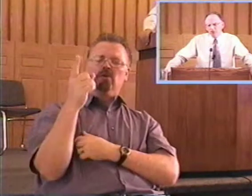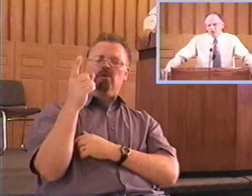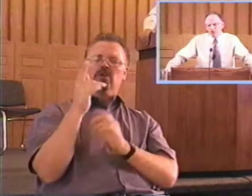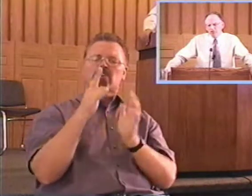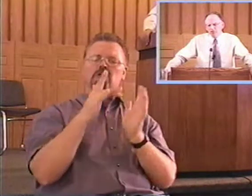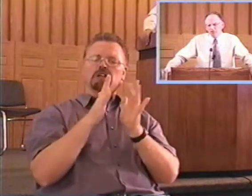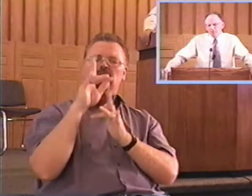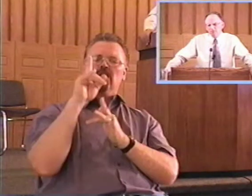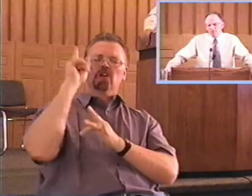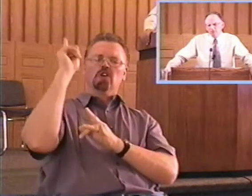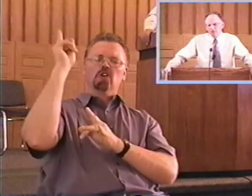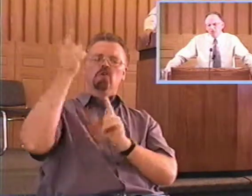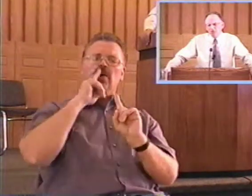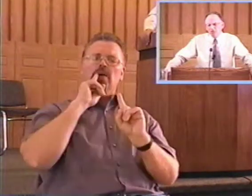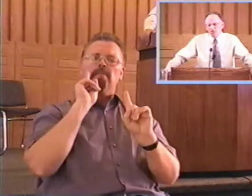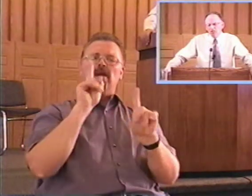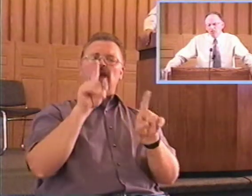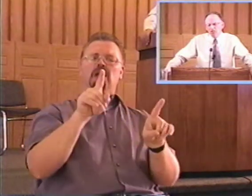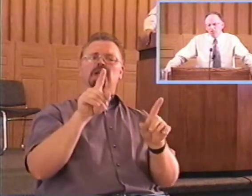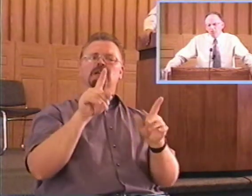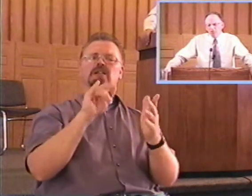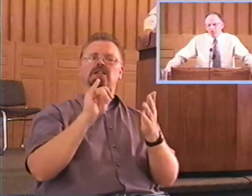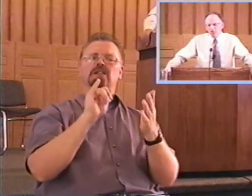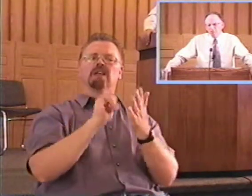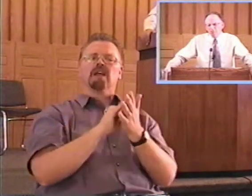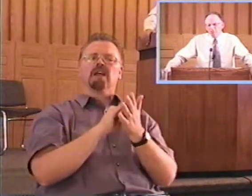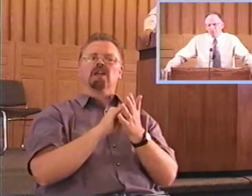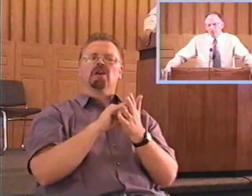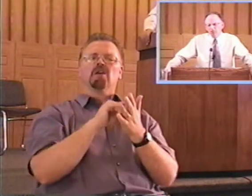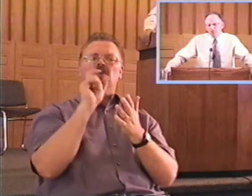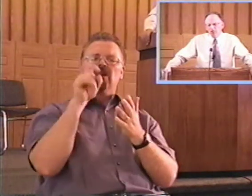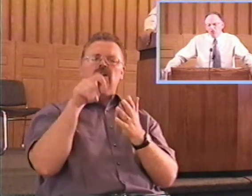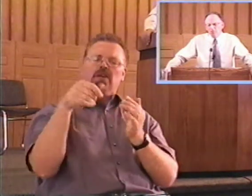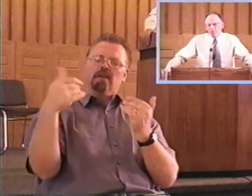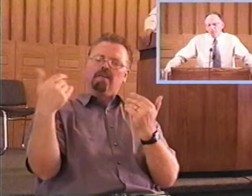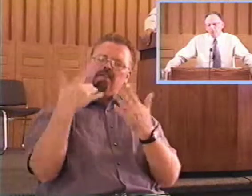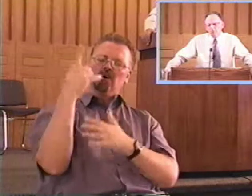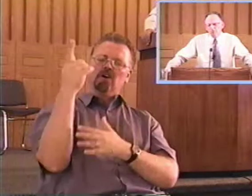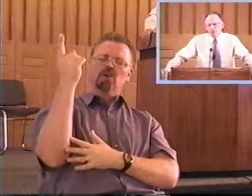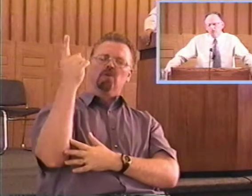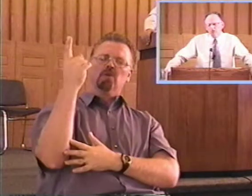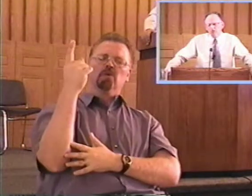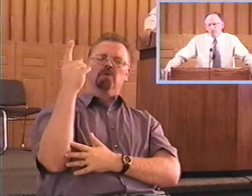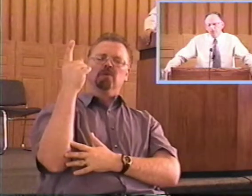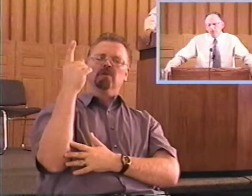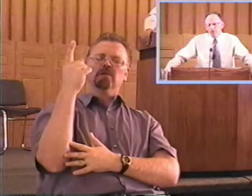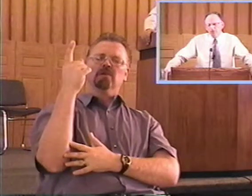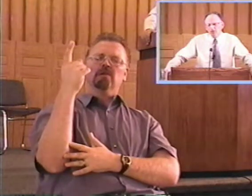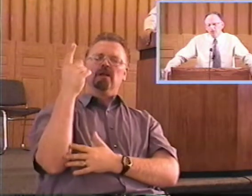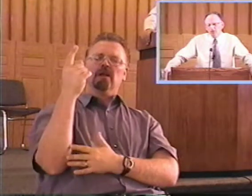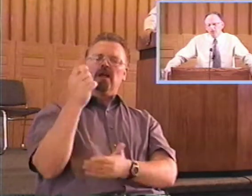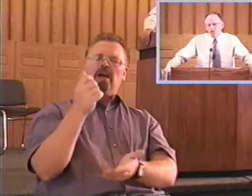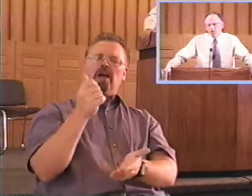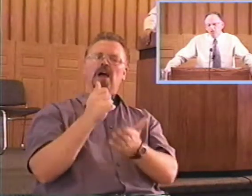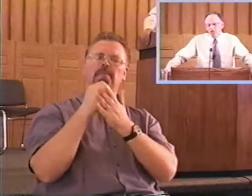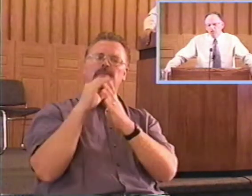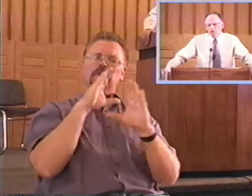Jesus, you commanded us to fear God. Help us, we pray. Help us in what you